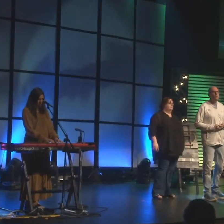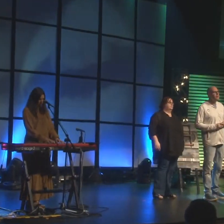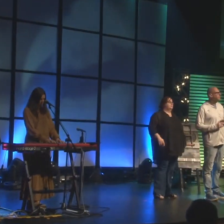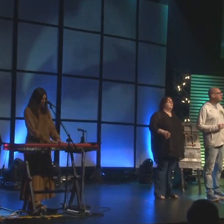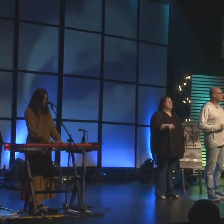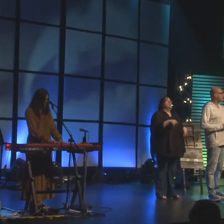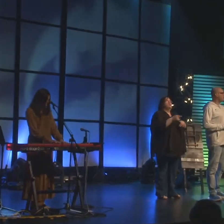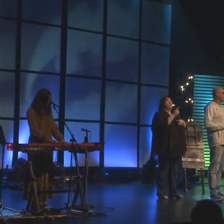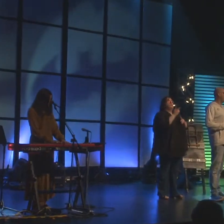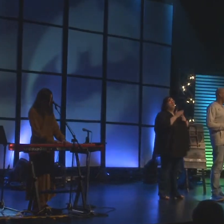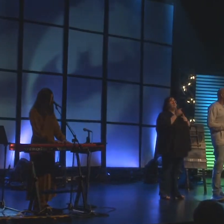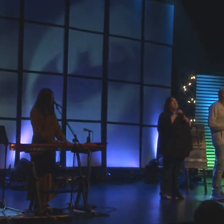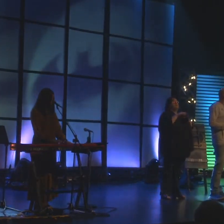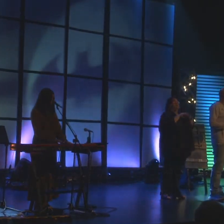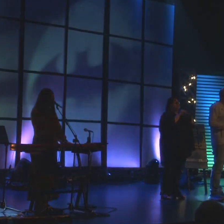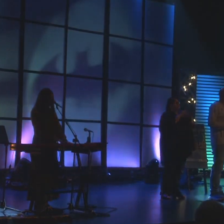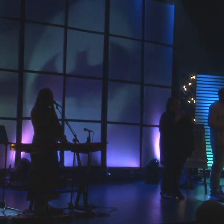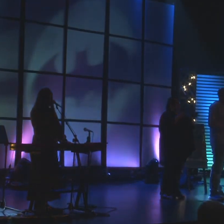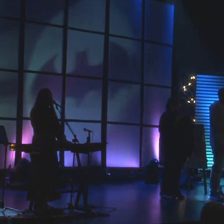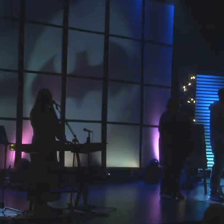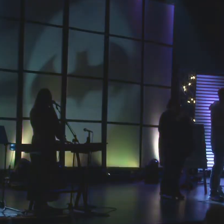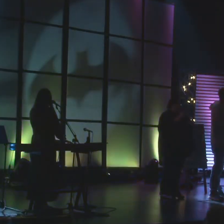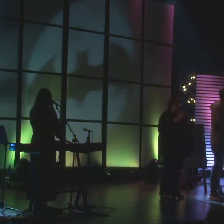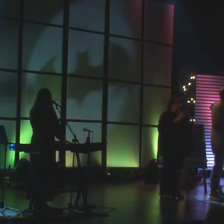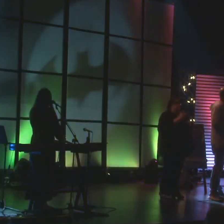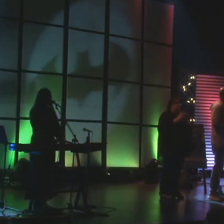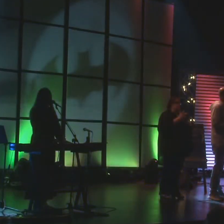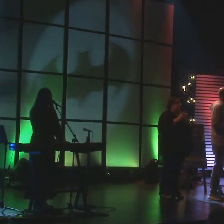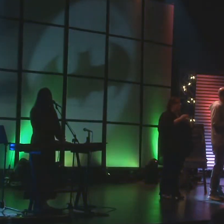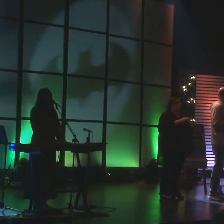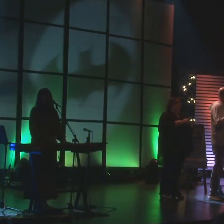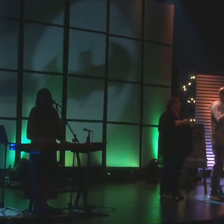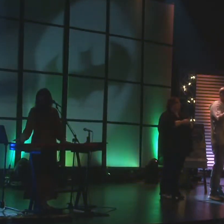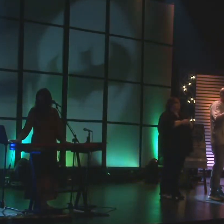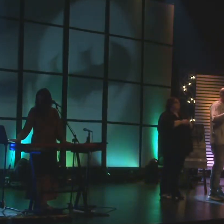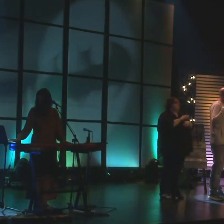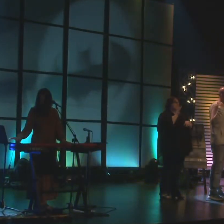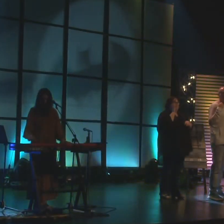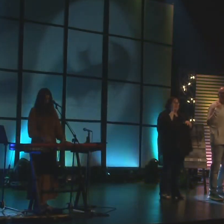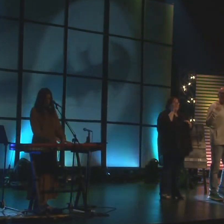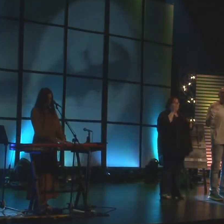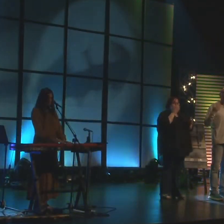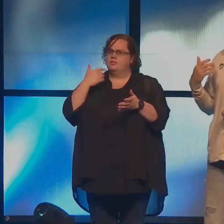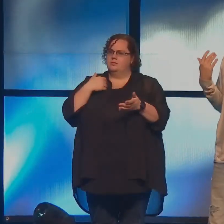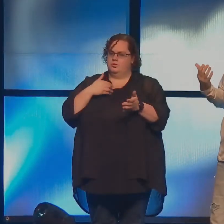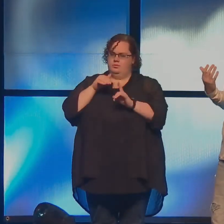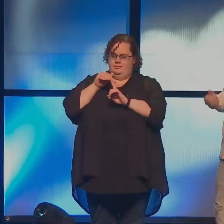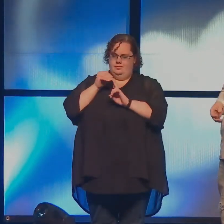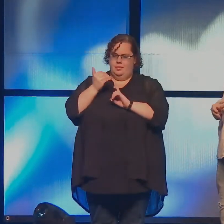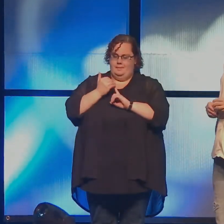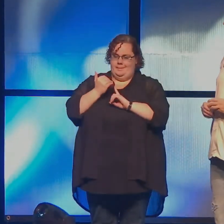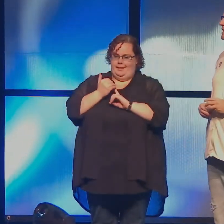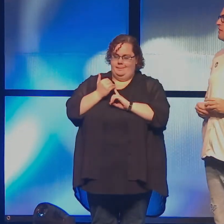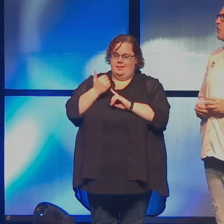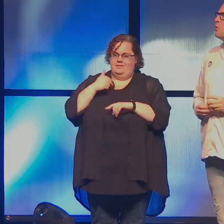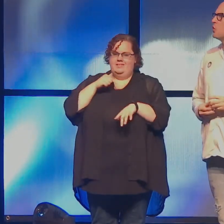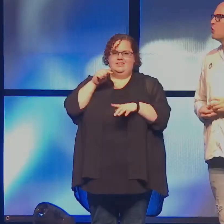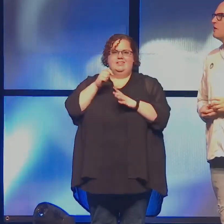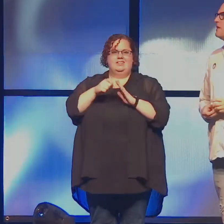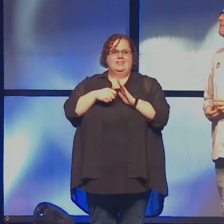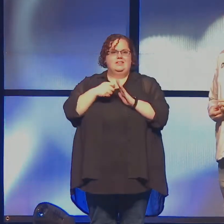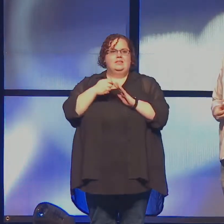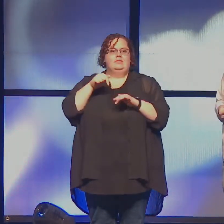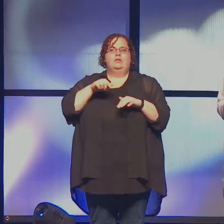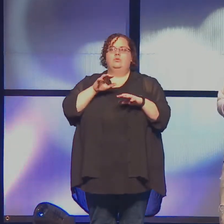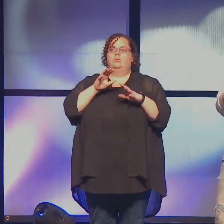If there's one thing that this story of Jesus seems to be reminding me of in this season of our